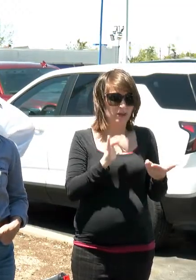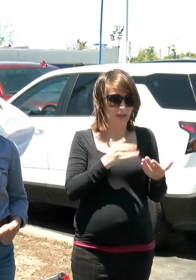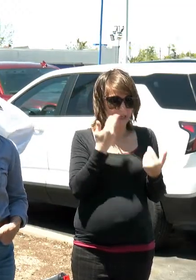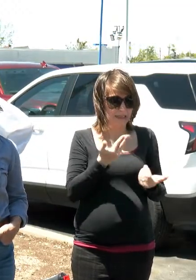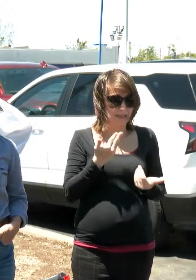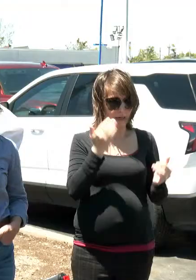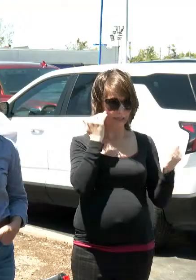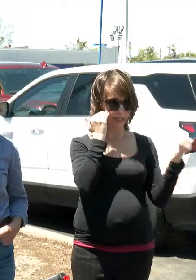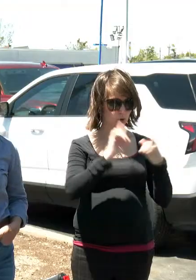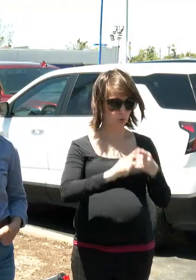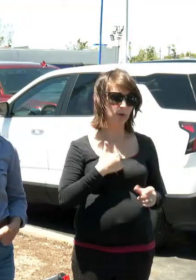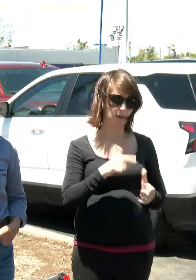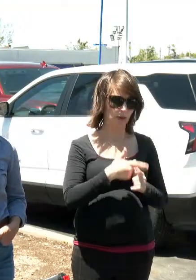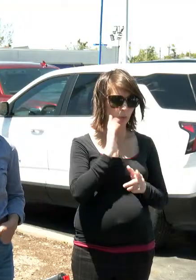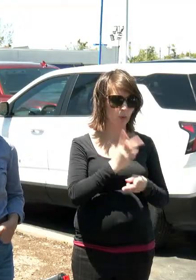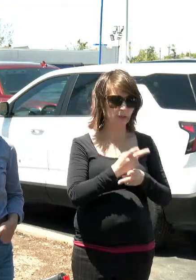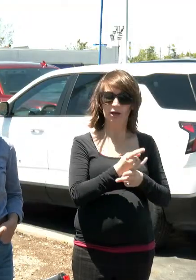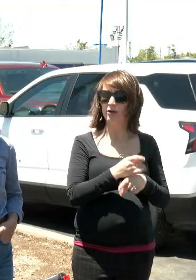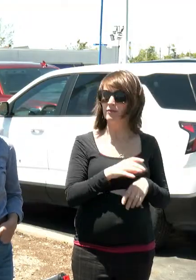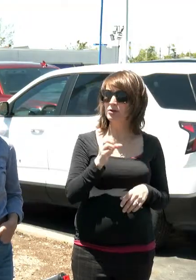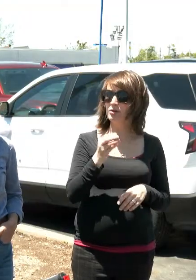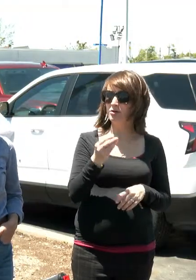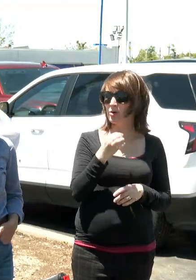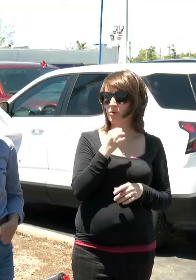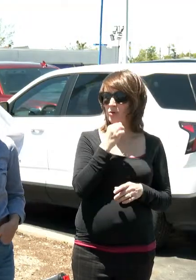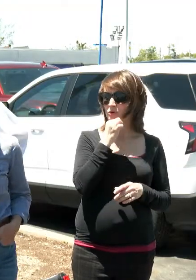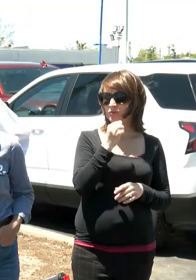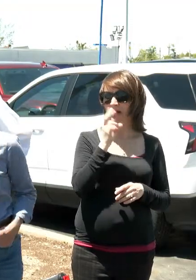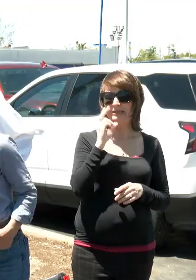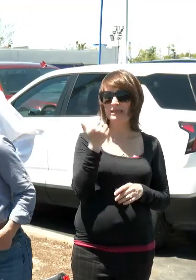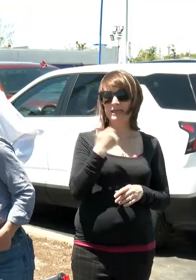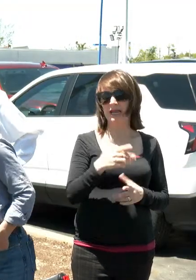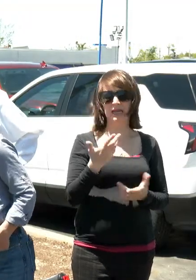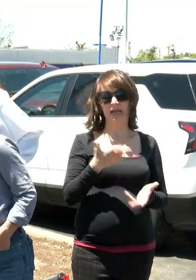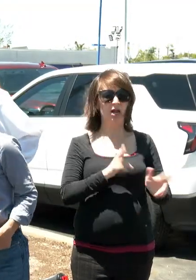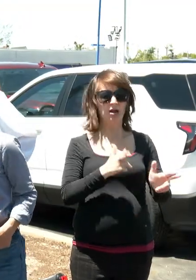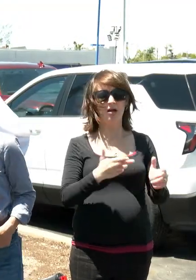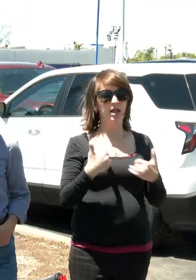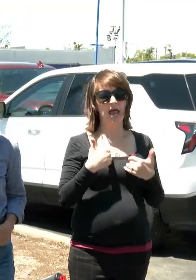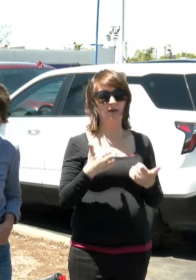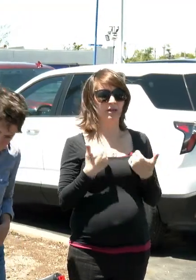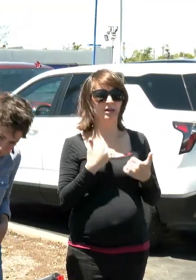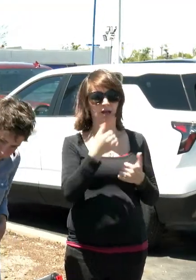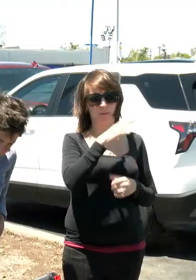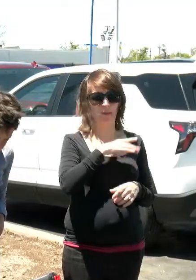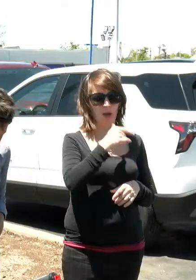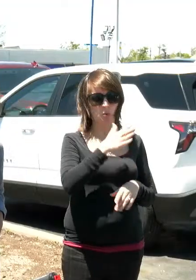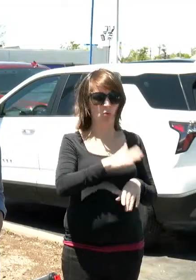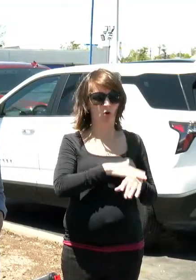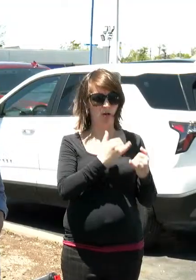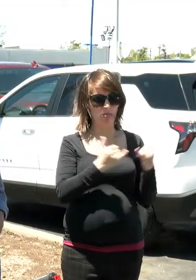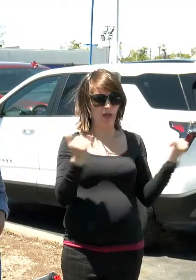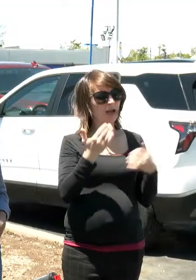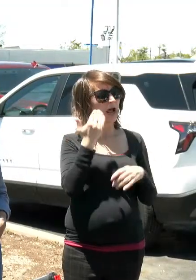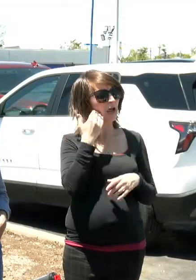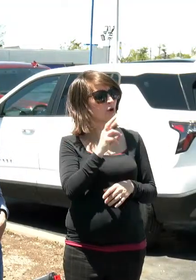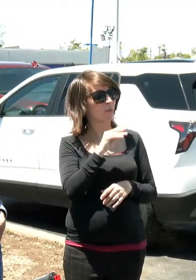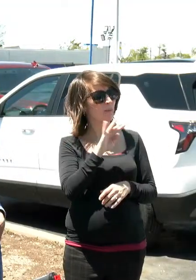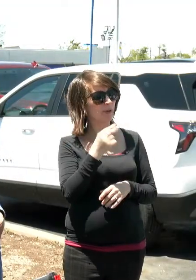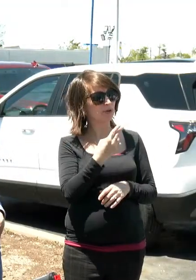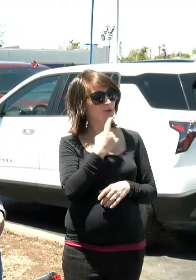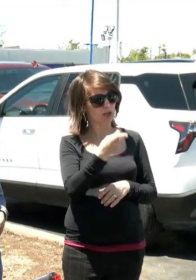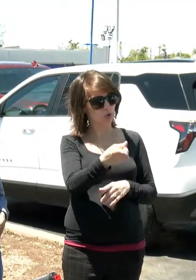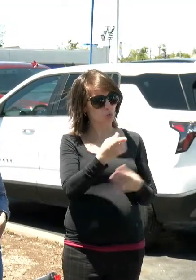aren't seeing any kind of these gun-toting young men that have been online. I know that Mitch tweeted out that you guys are doing